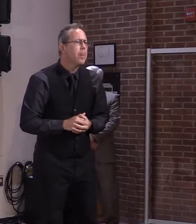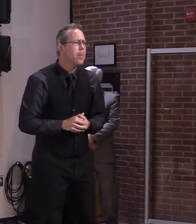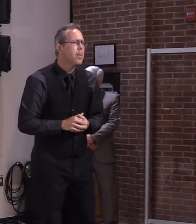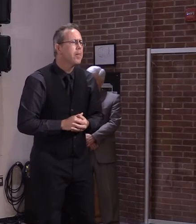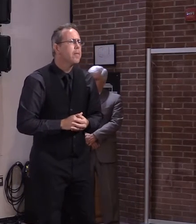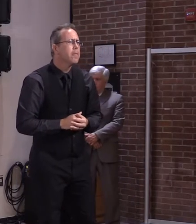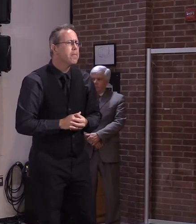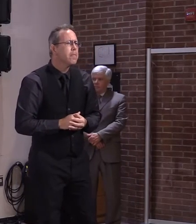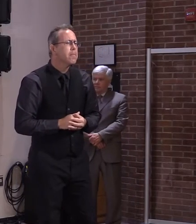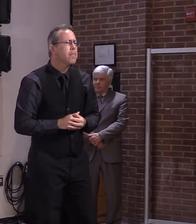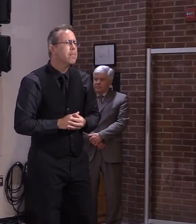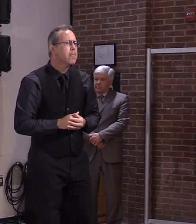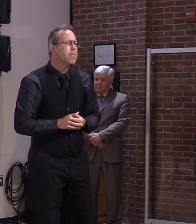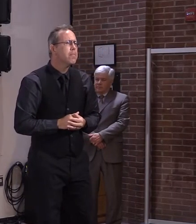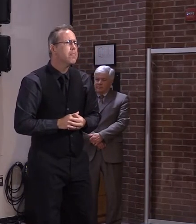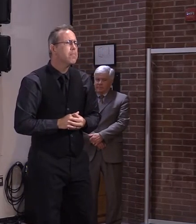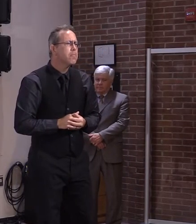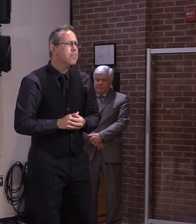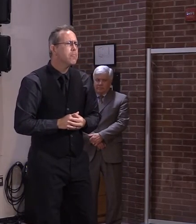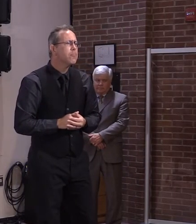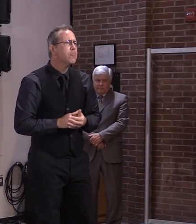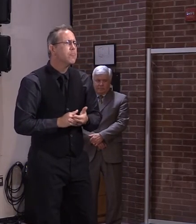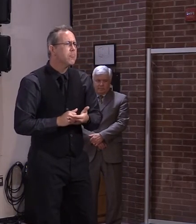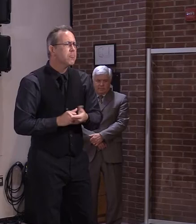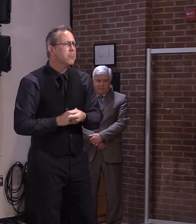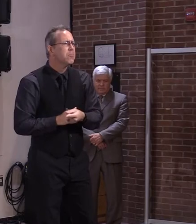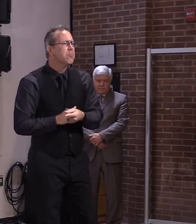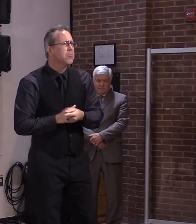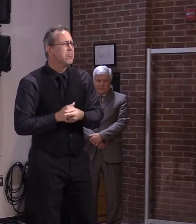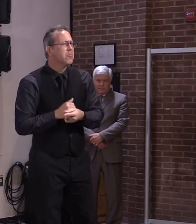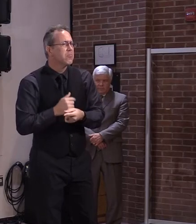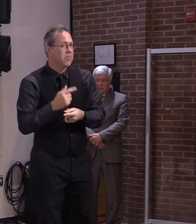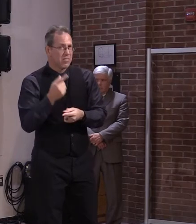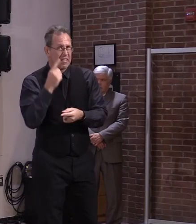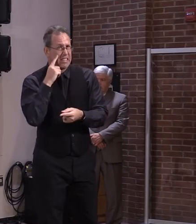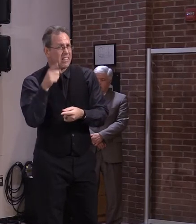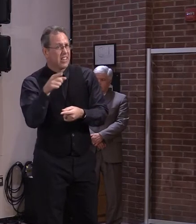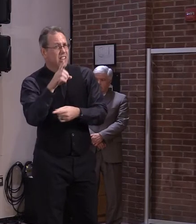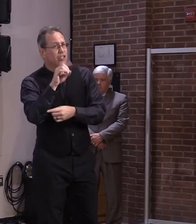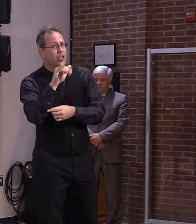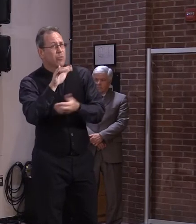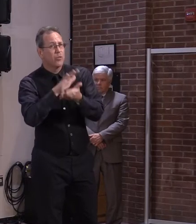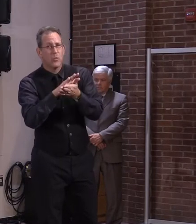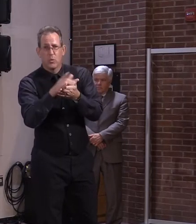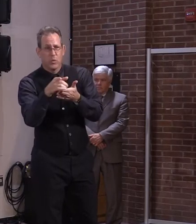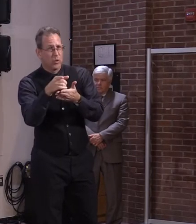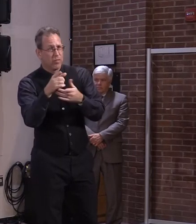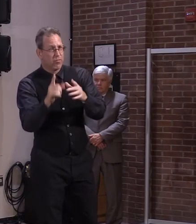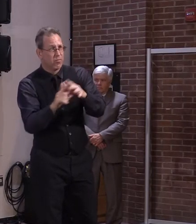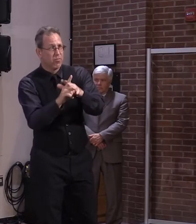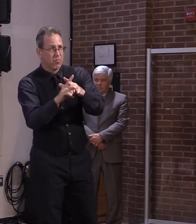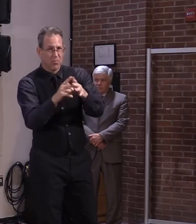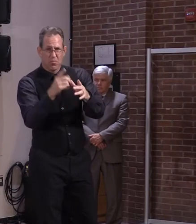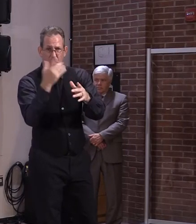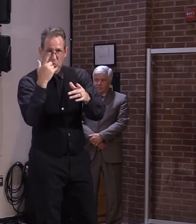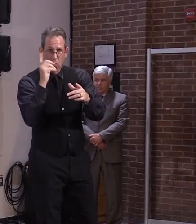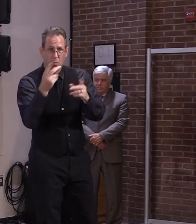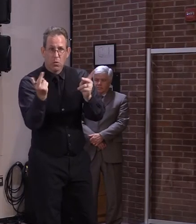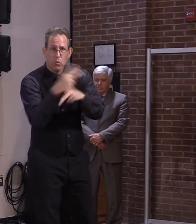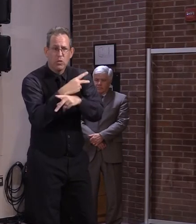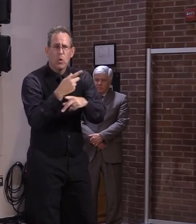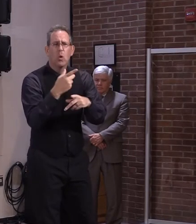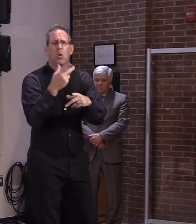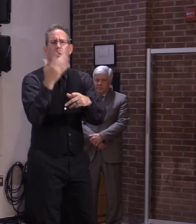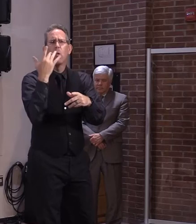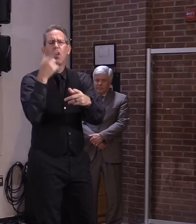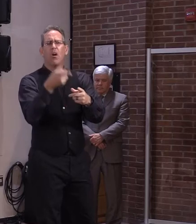Is this just the upper end of what you anticipated, or is there something unusual happening that's happened up there in Derby? And any